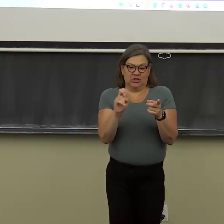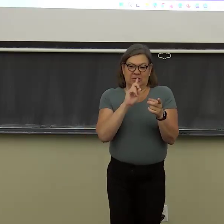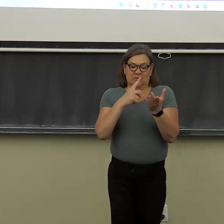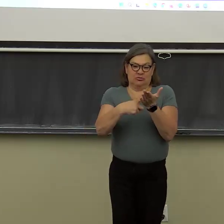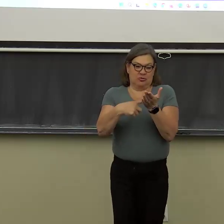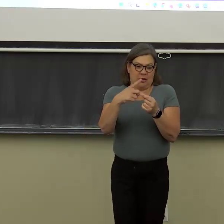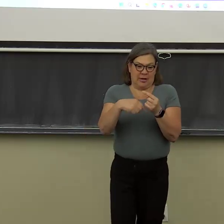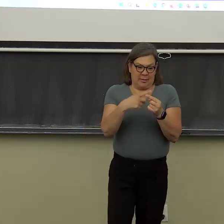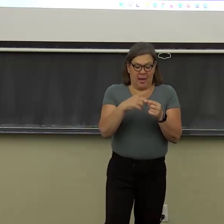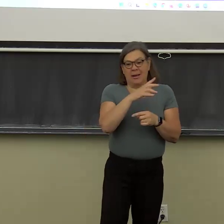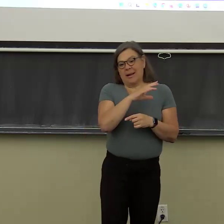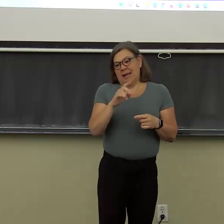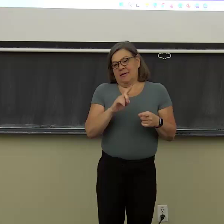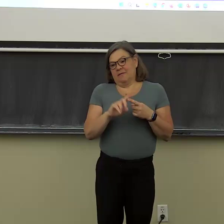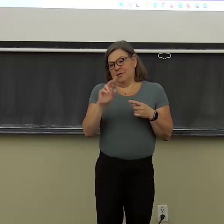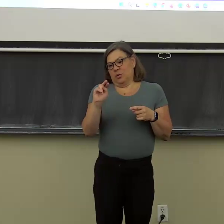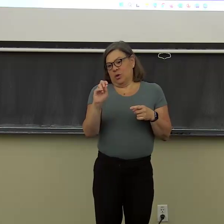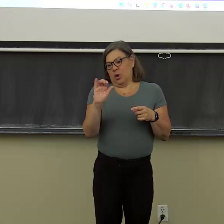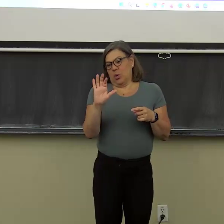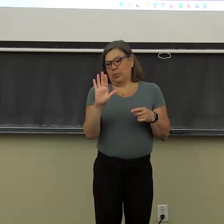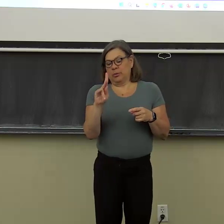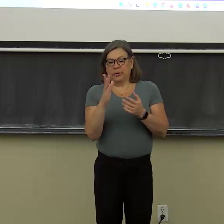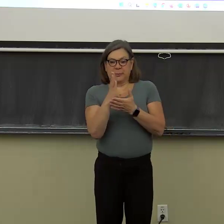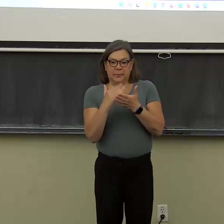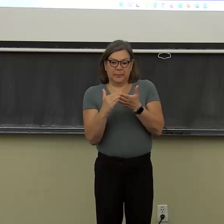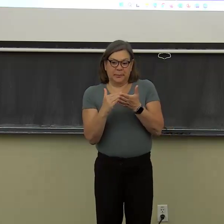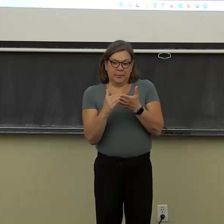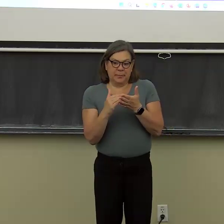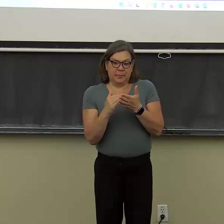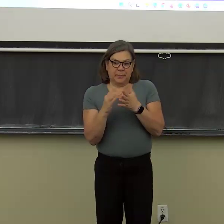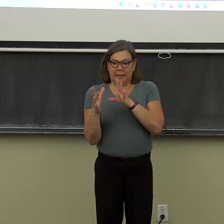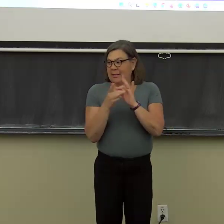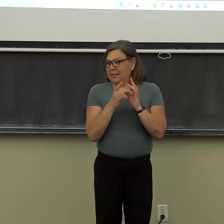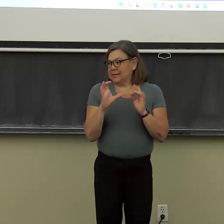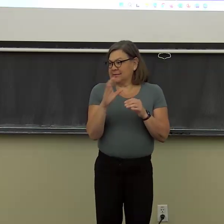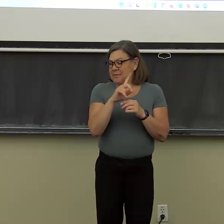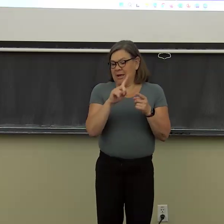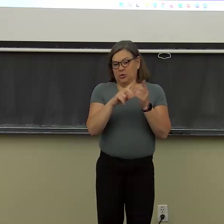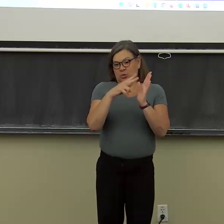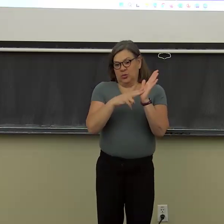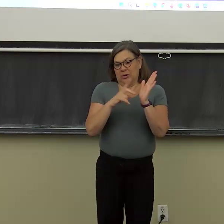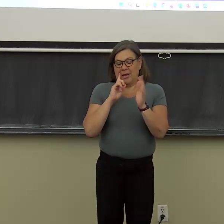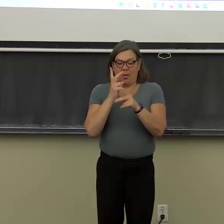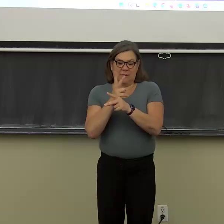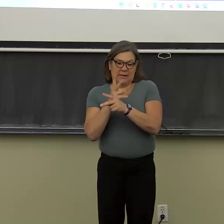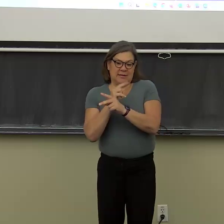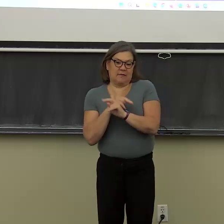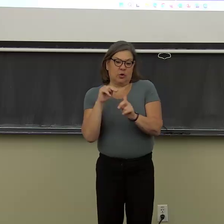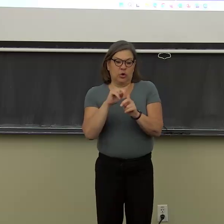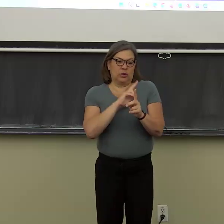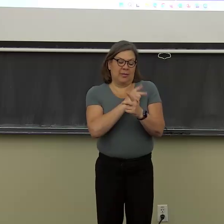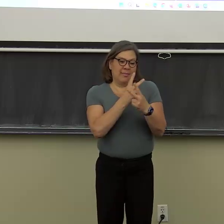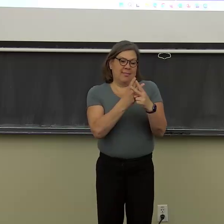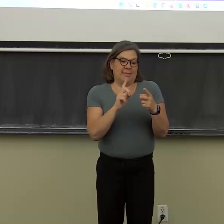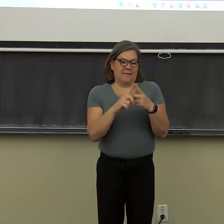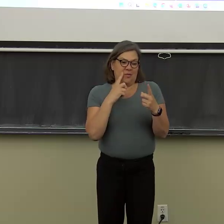and I think there's also the notebook pieces links back to the read. So I'll take care of that. Just keep an eye on the Slack for